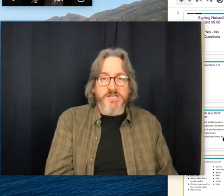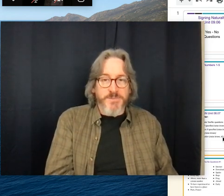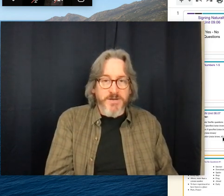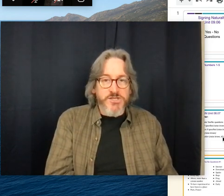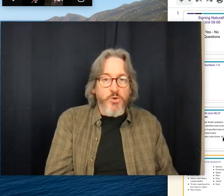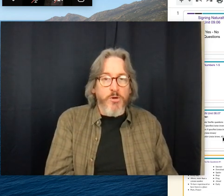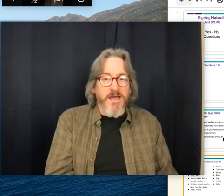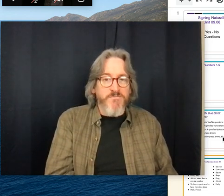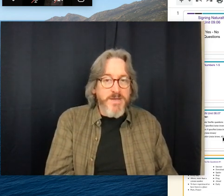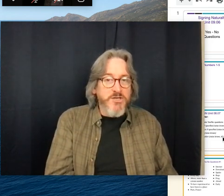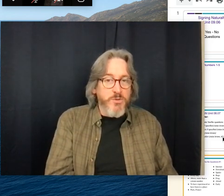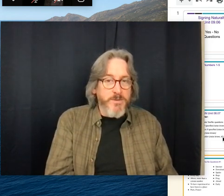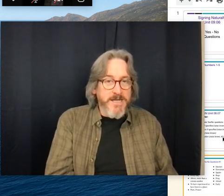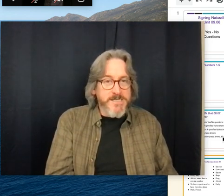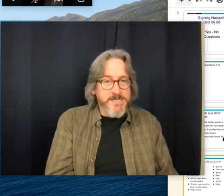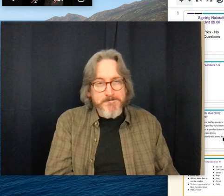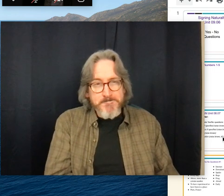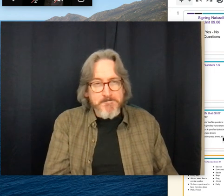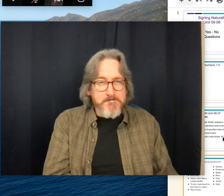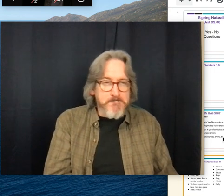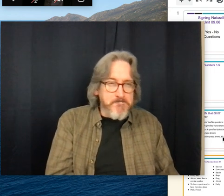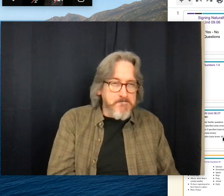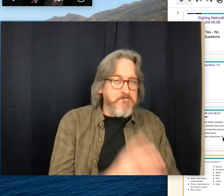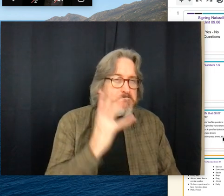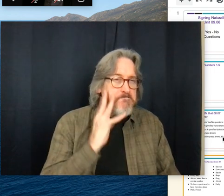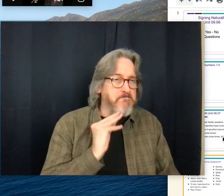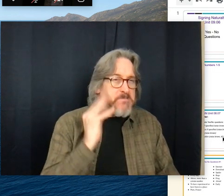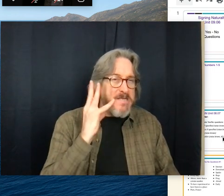To have experienced or have been to a place.